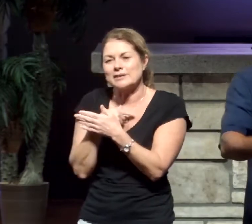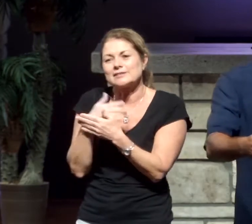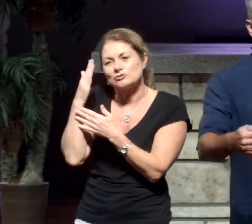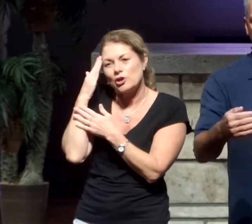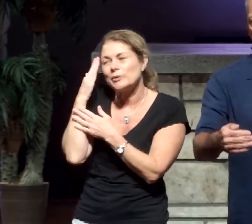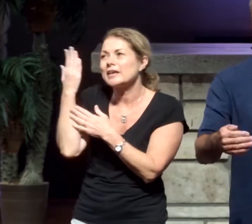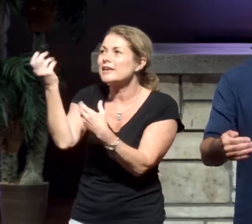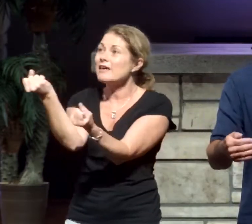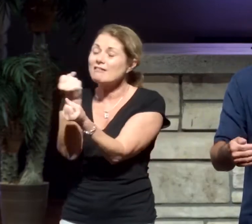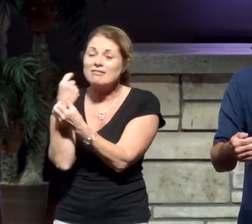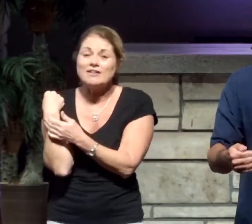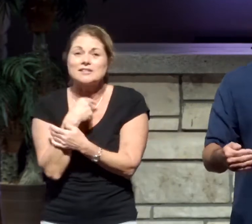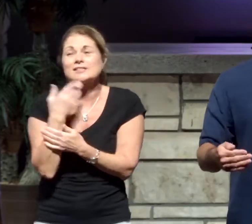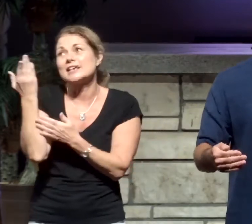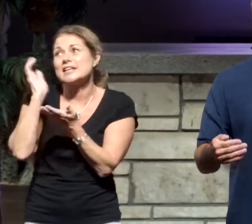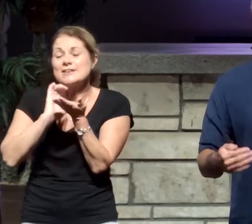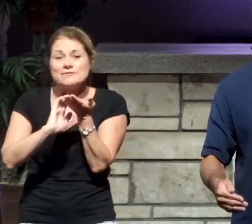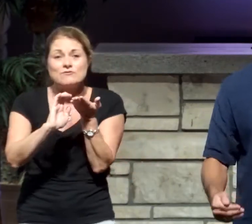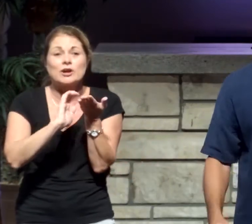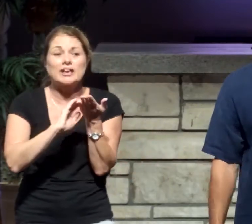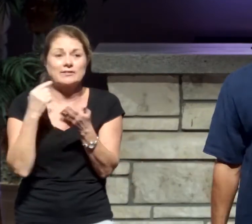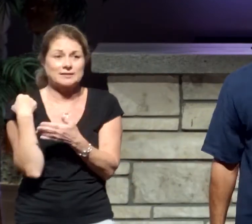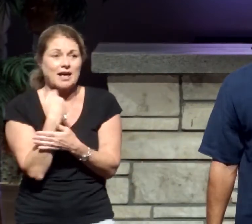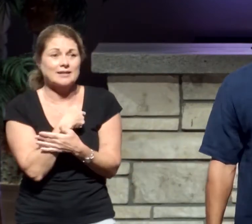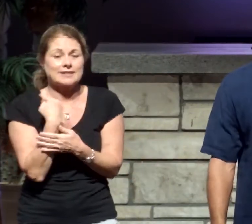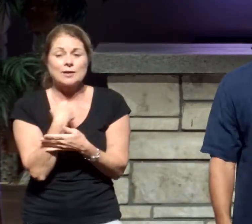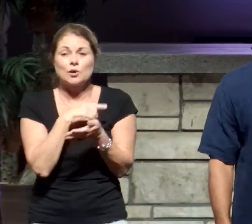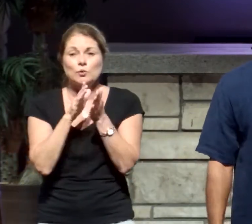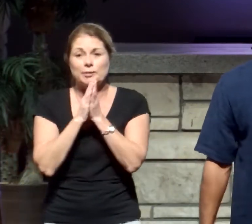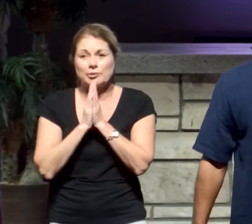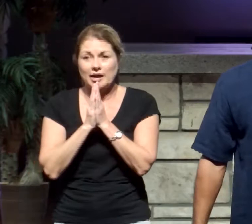us, and knowing that he forgives us. We pray.